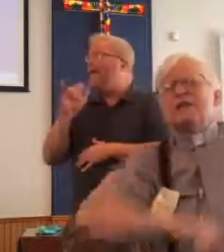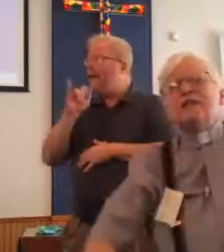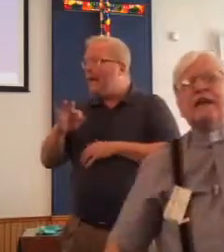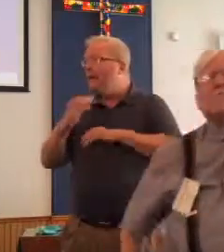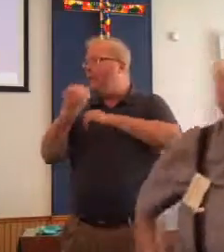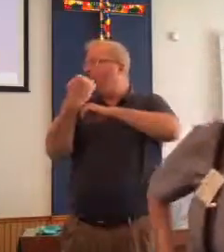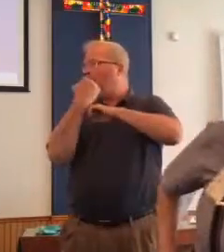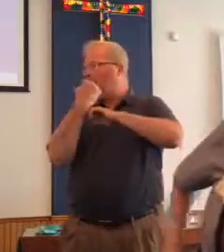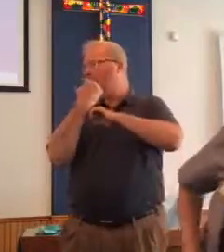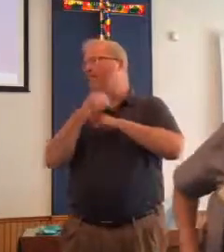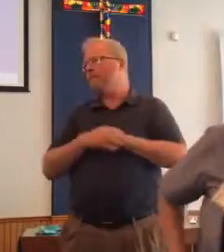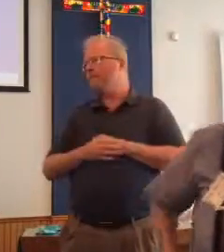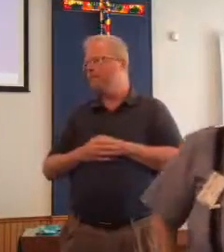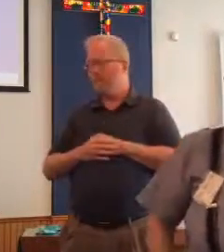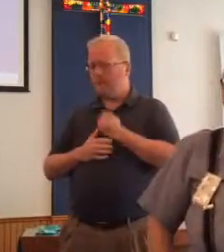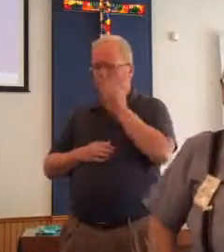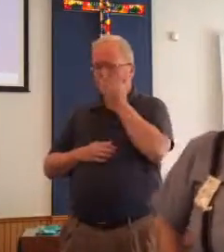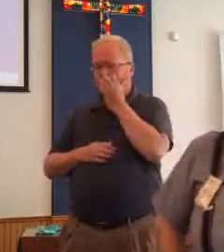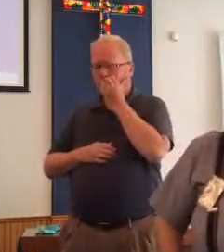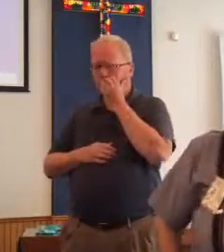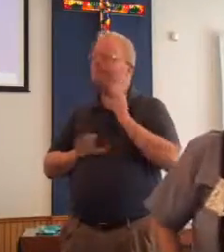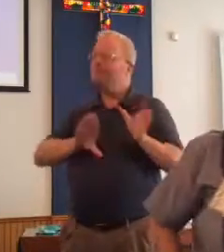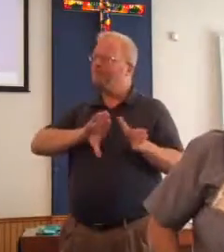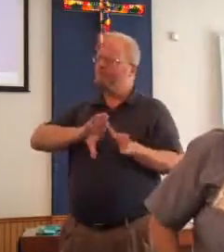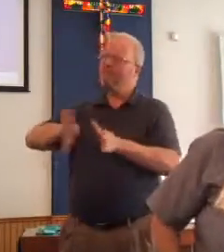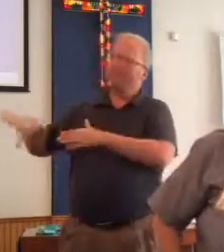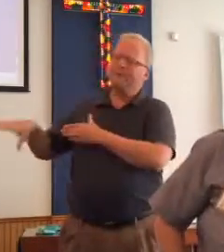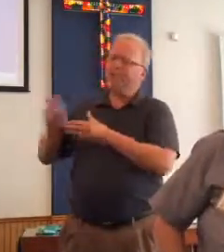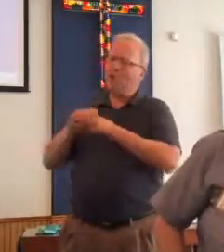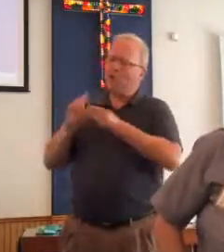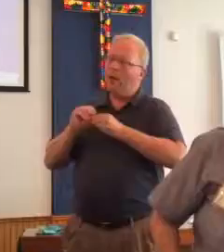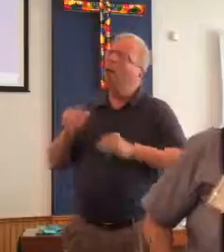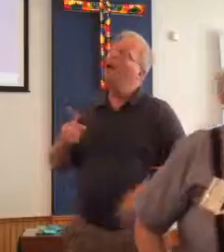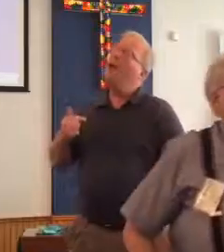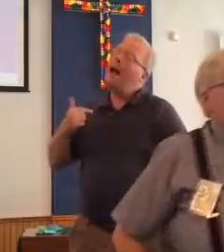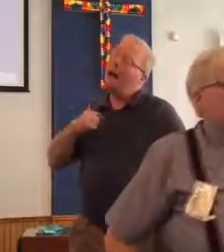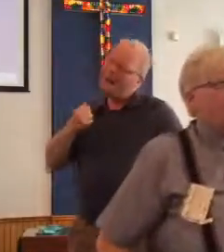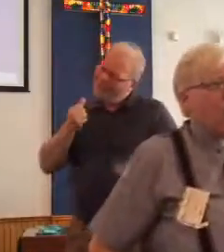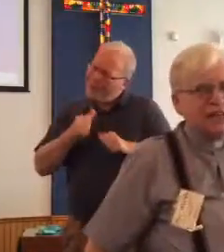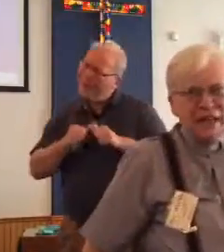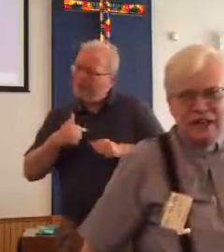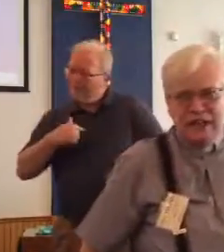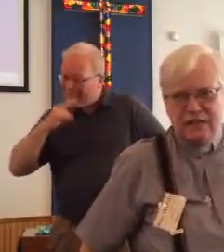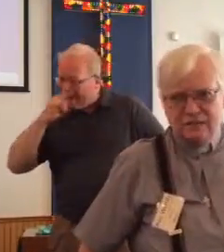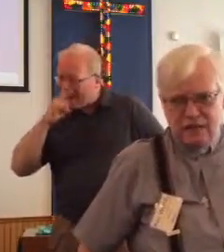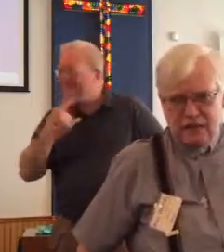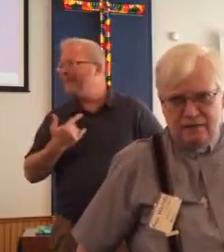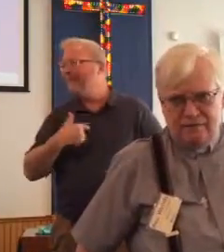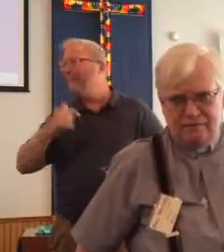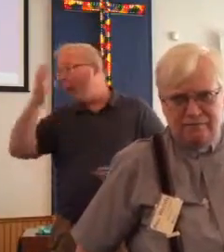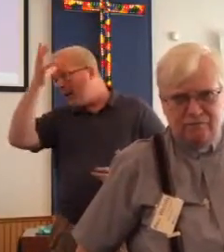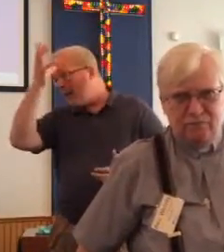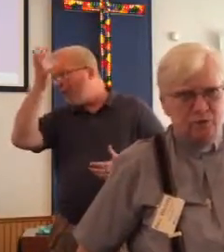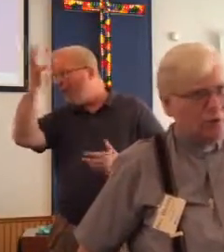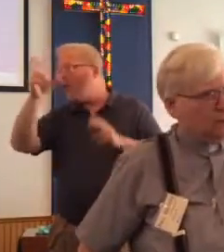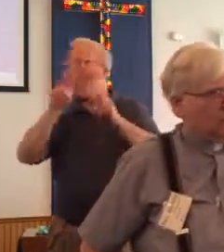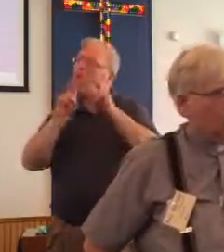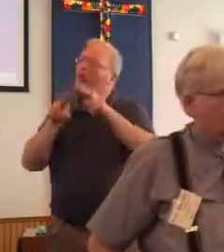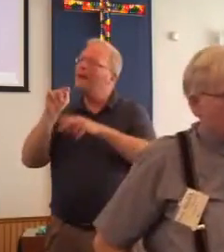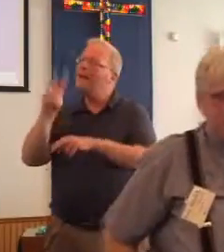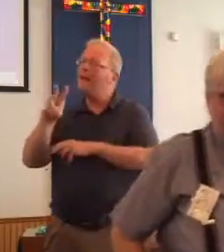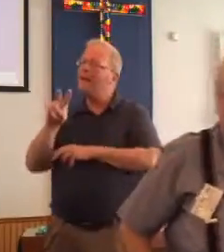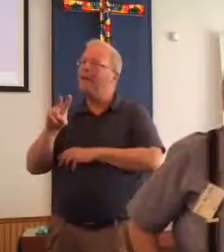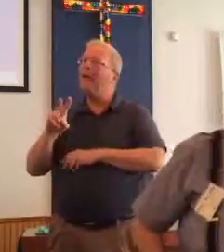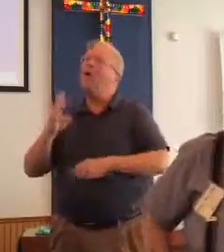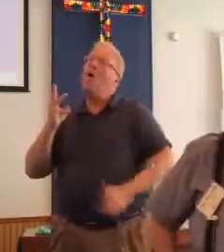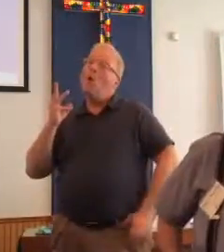You know, when I was a kid, my grandfather would watch the Westerns on TV. You probably